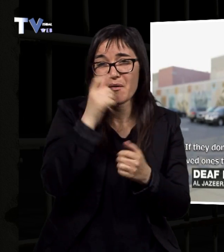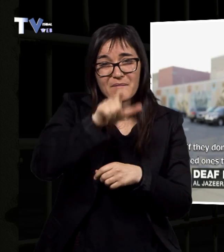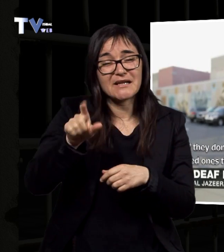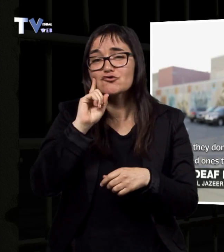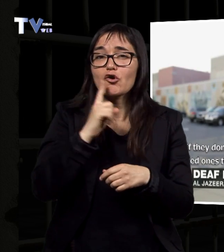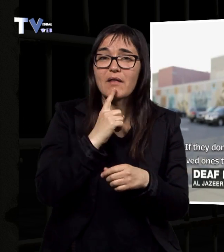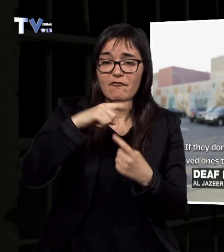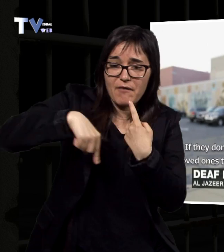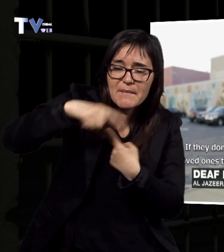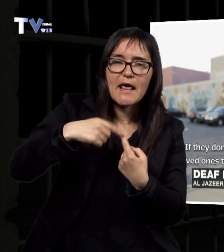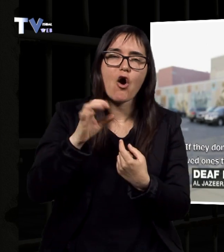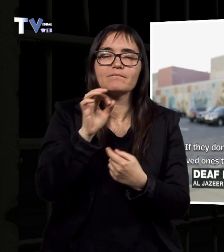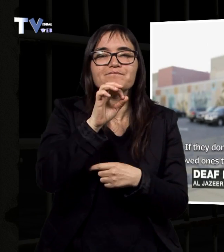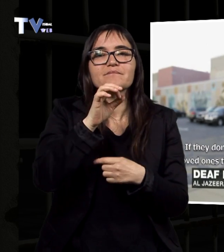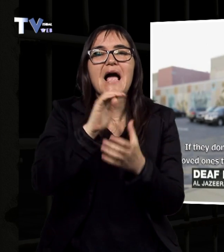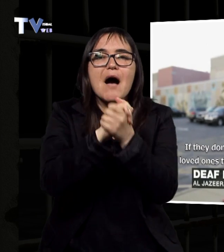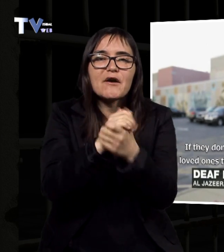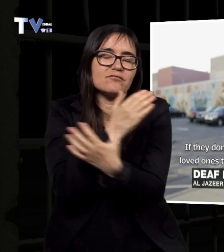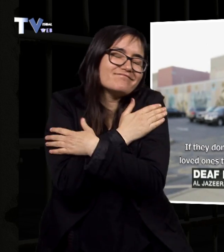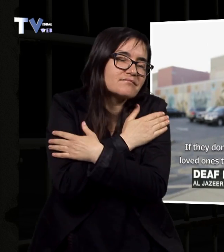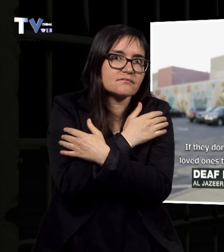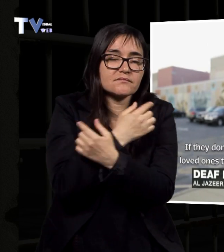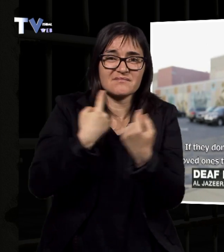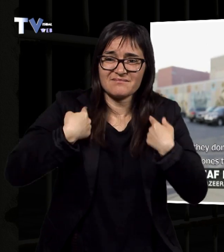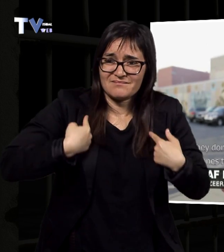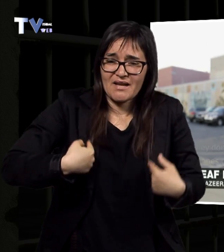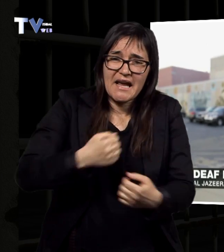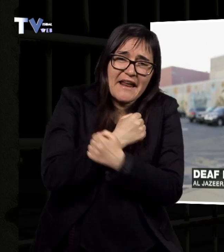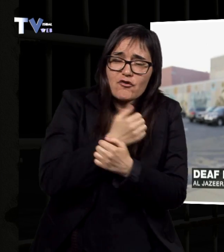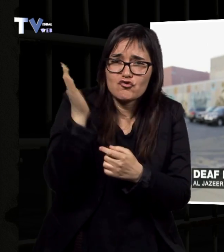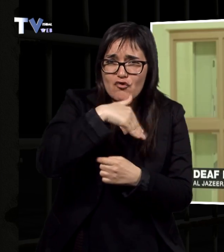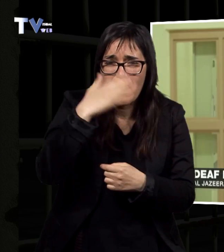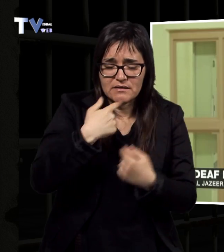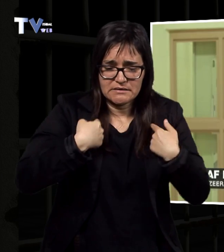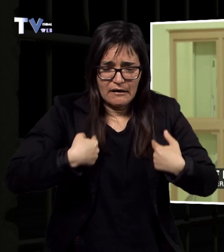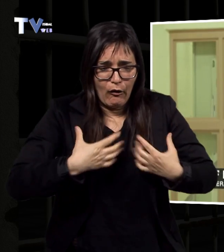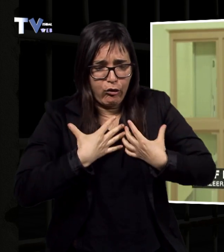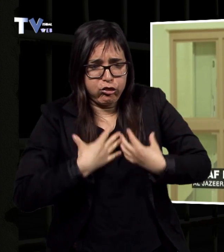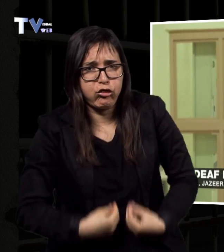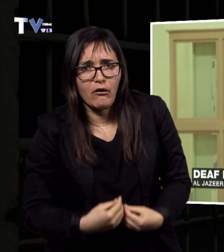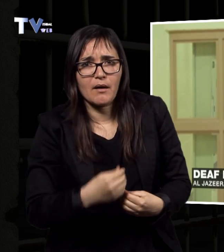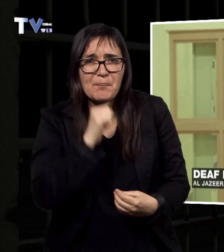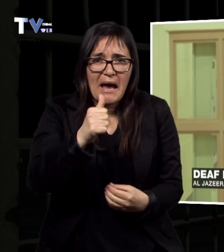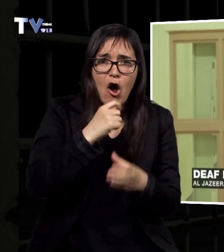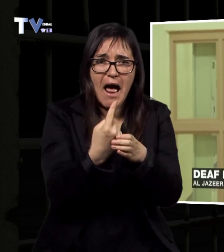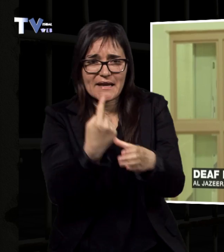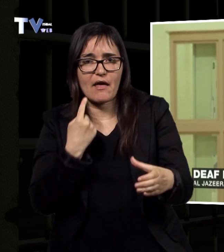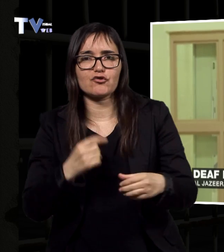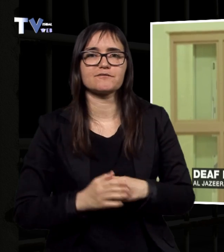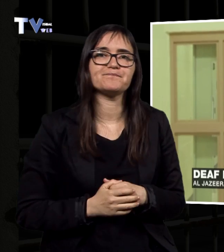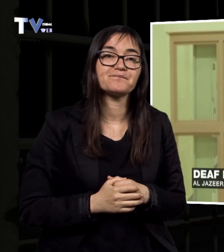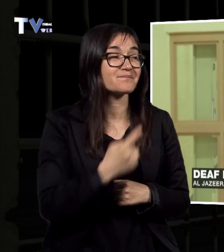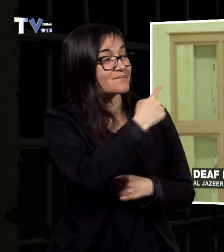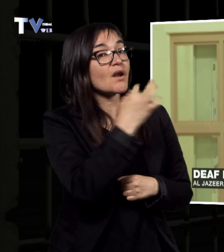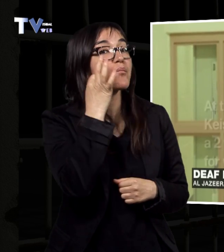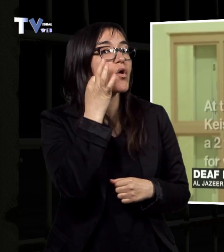have communication with their family or loved ones, they won't feel support, they won't feel loved, they'll feel more isolated in the prison